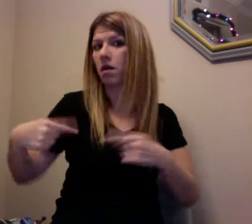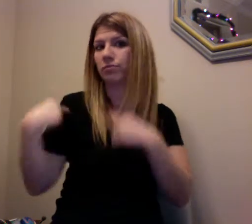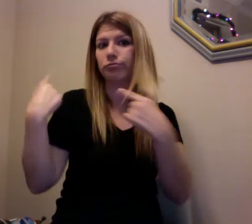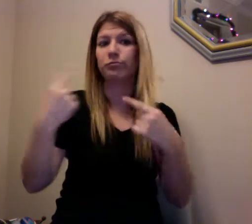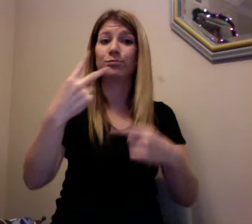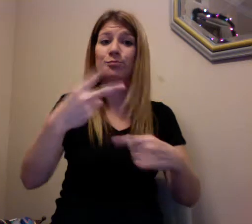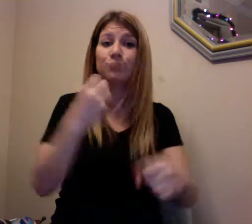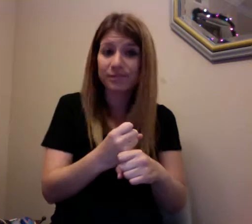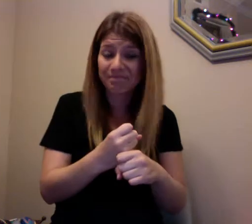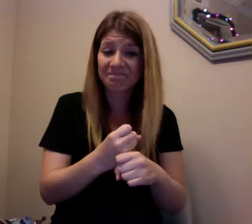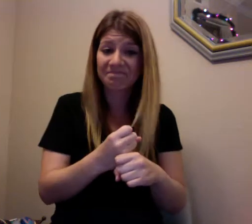choose to be happy.